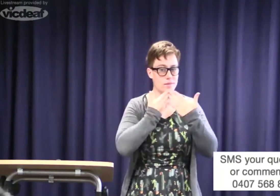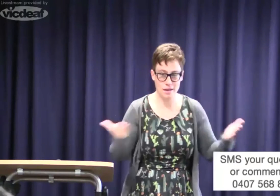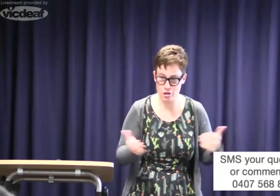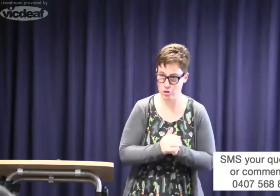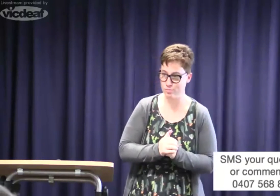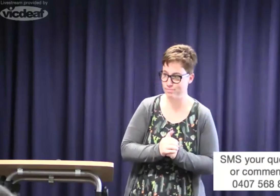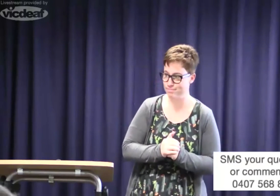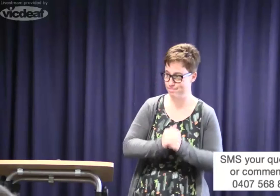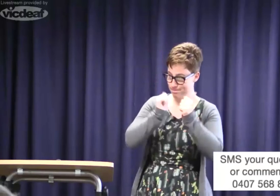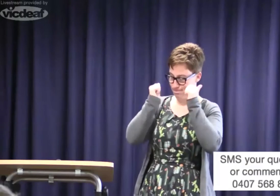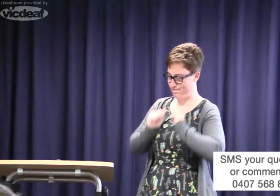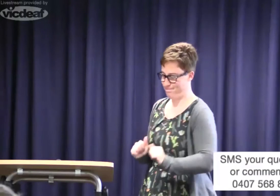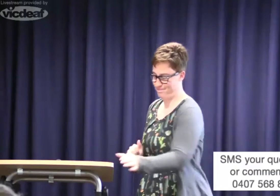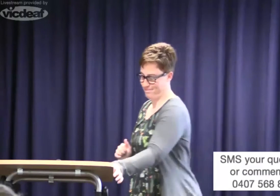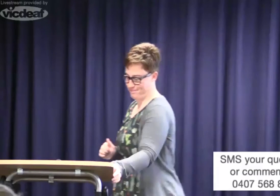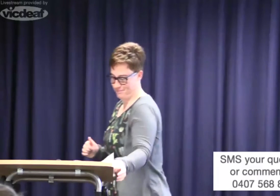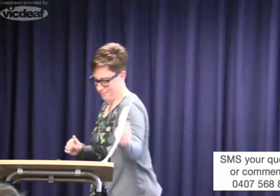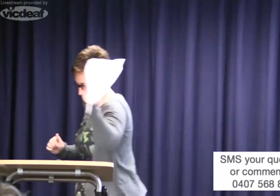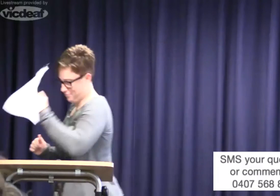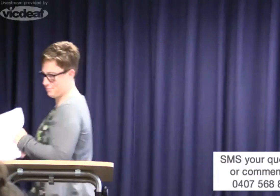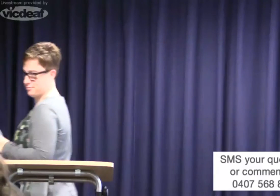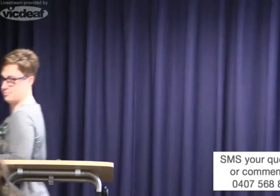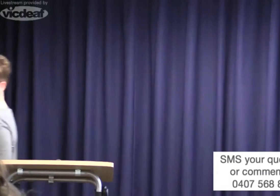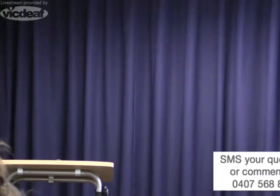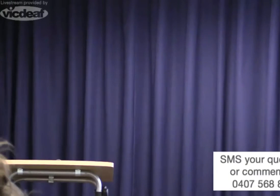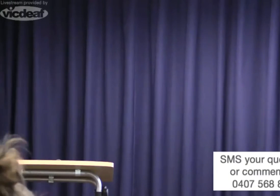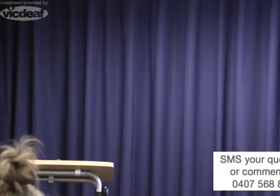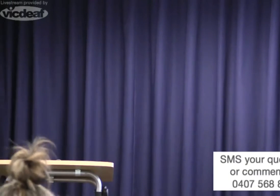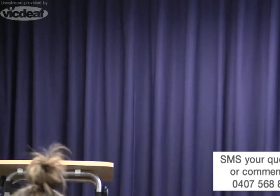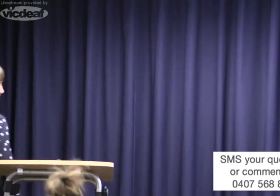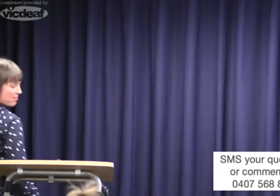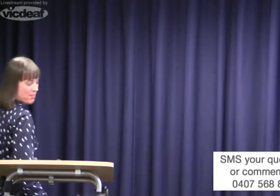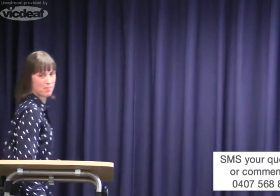So hopefully tonight runs smoothly. Thank you so much for logging in.